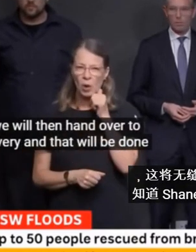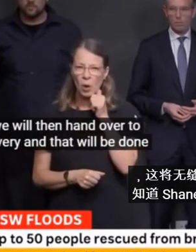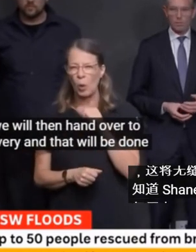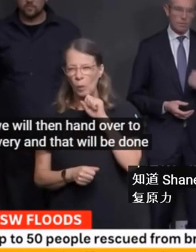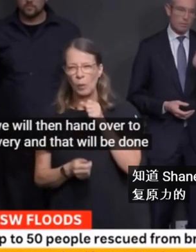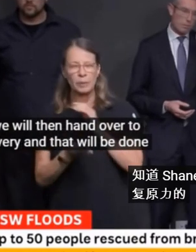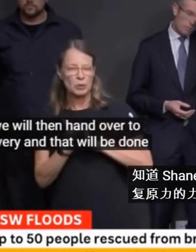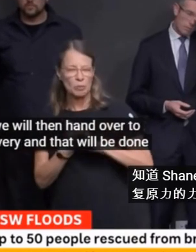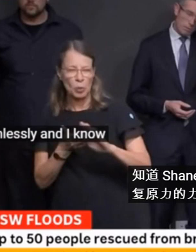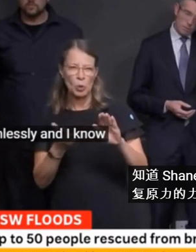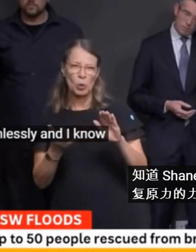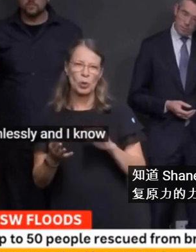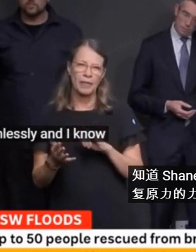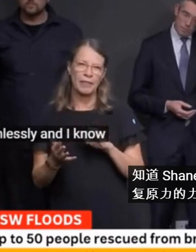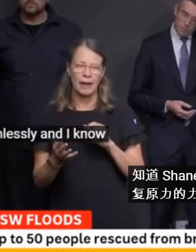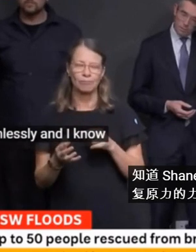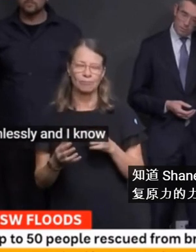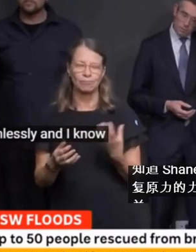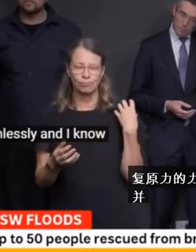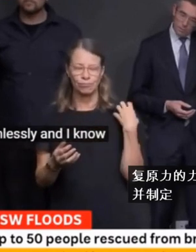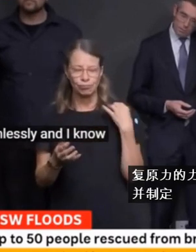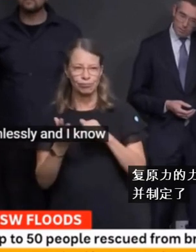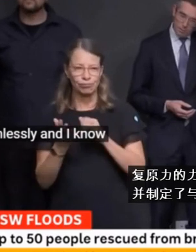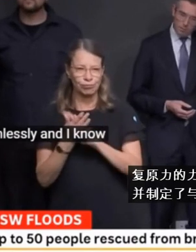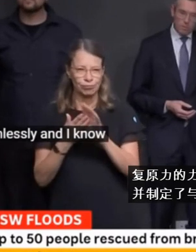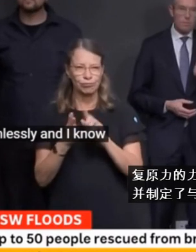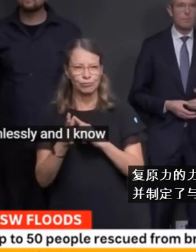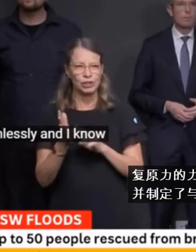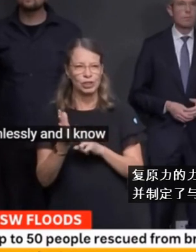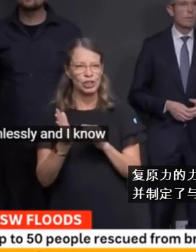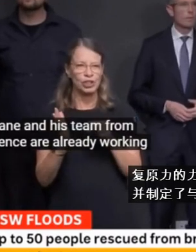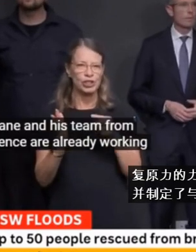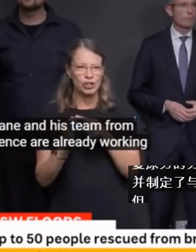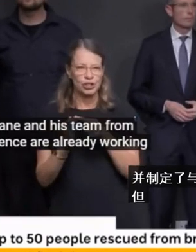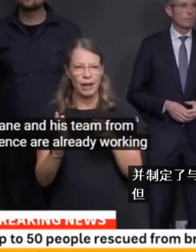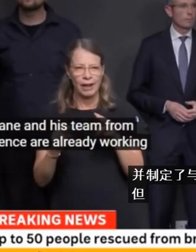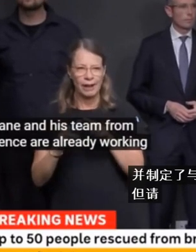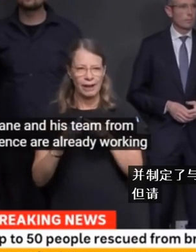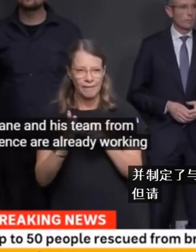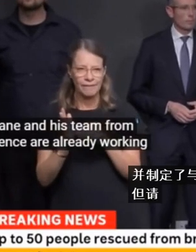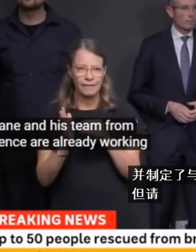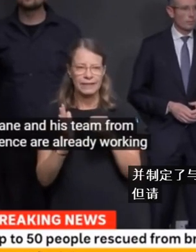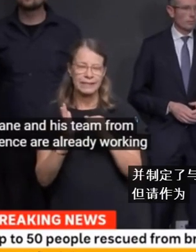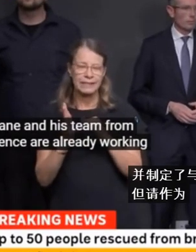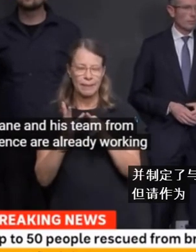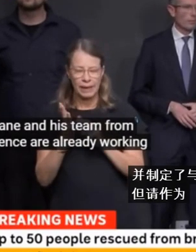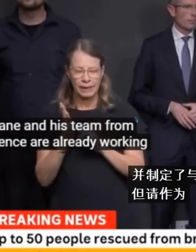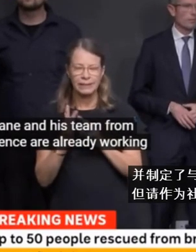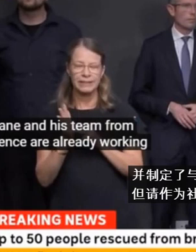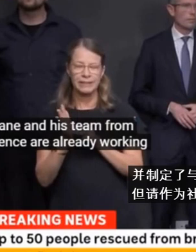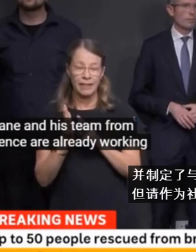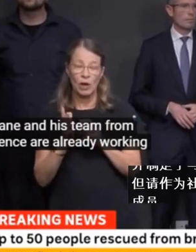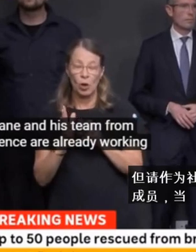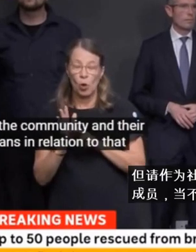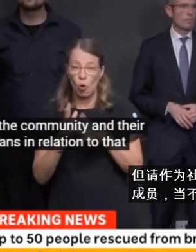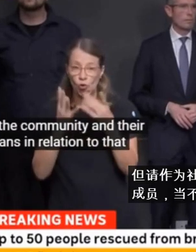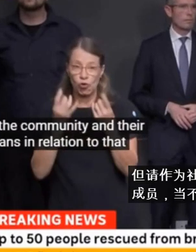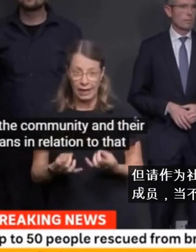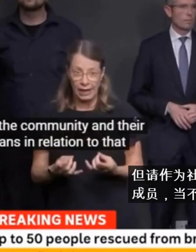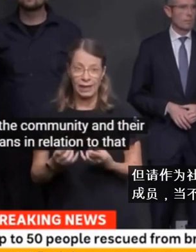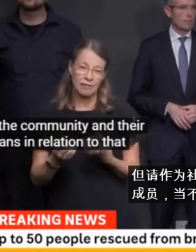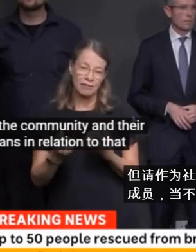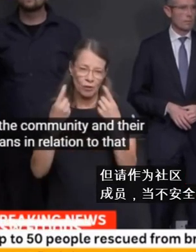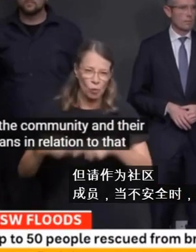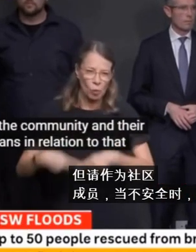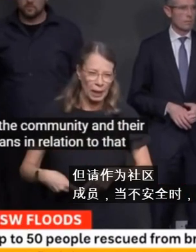and his team from Resilience are already working with the community and their plans in relation to that recovery. But please, as community members,